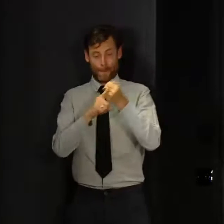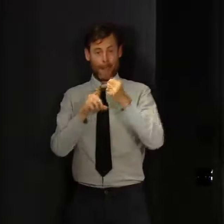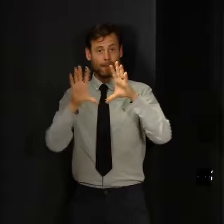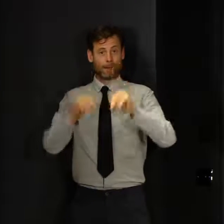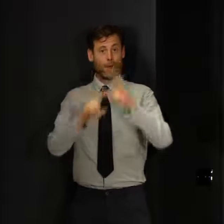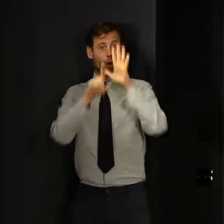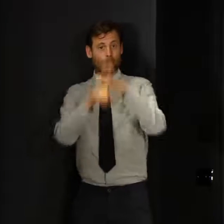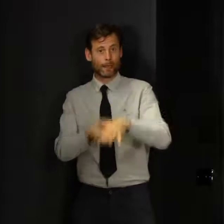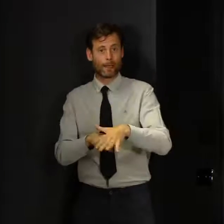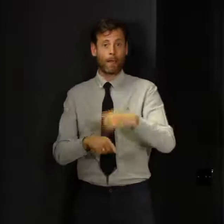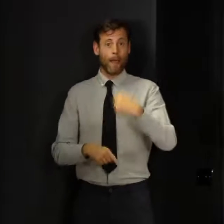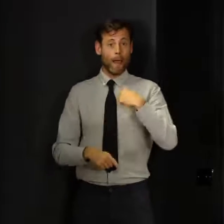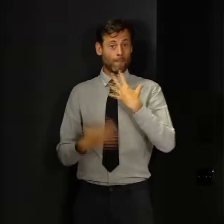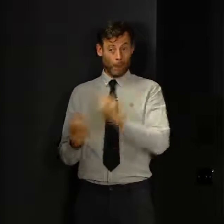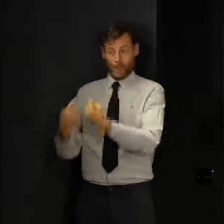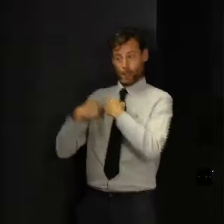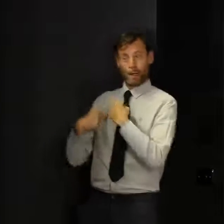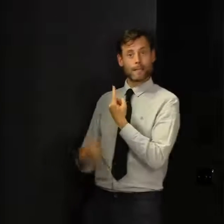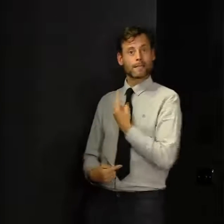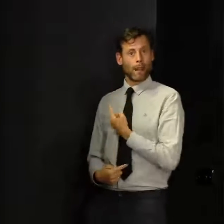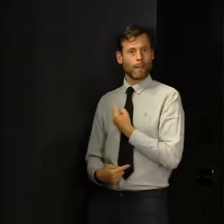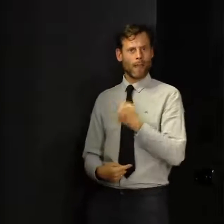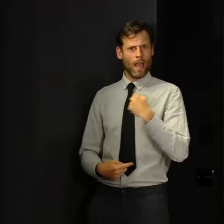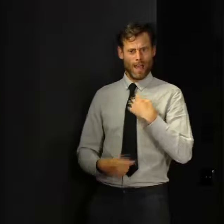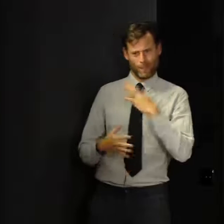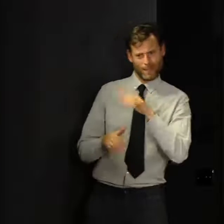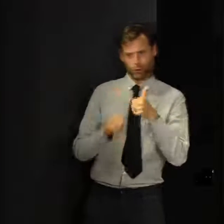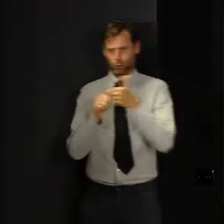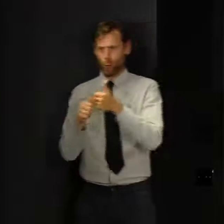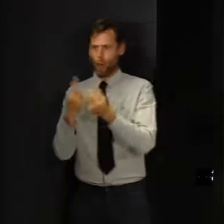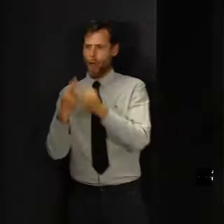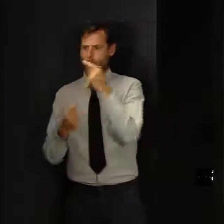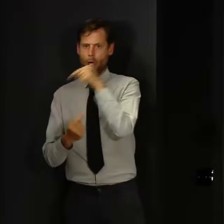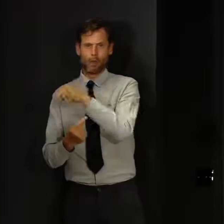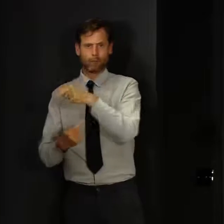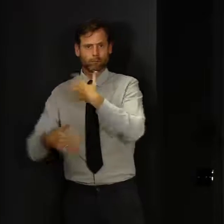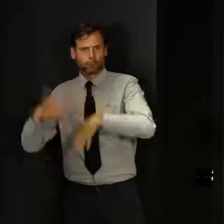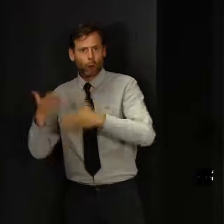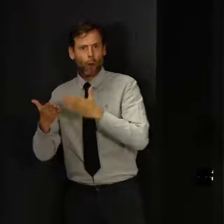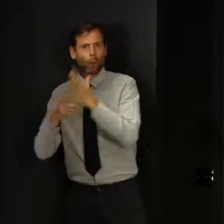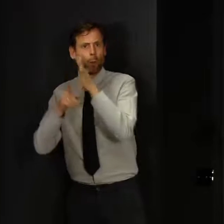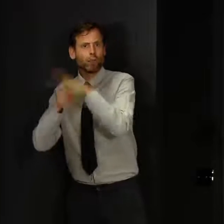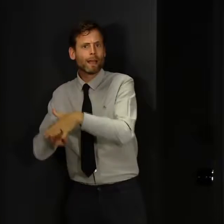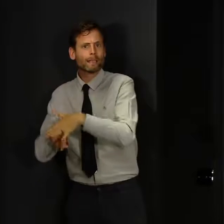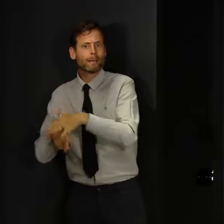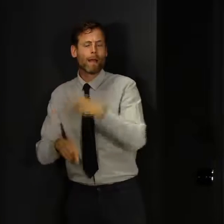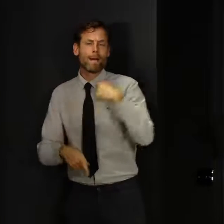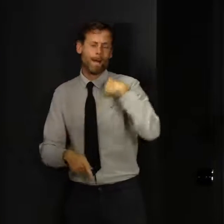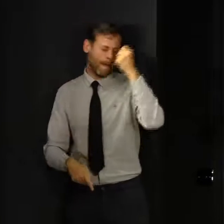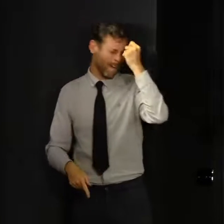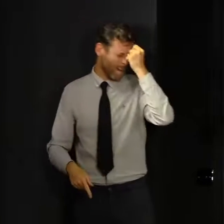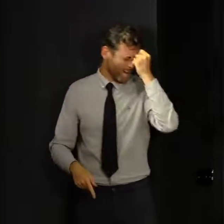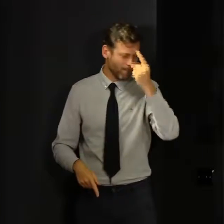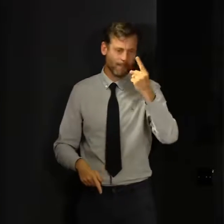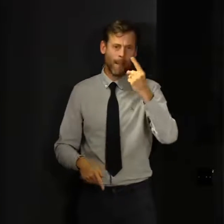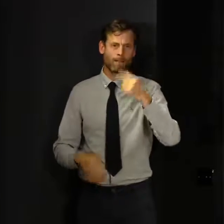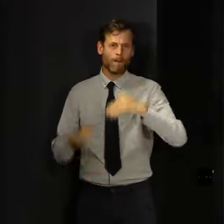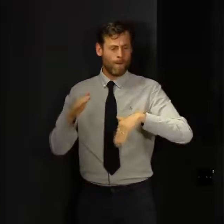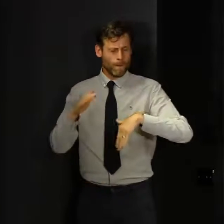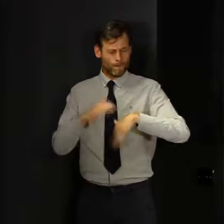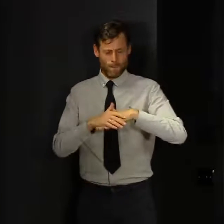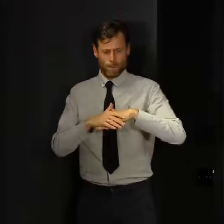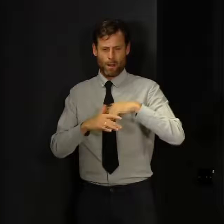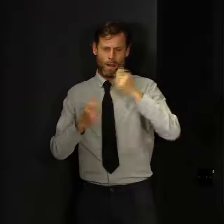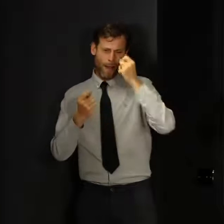others who have been targeted by racists. So I fully understand and feel the anger and the